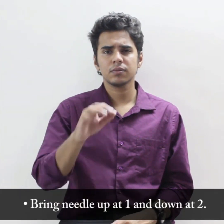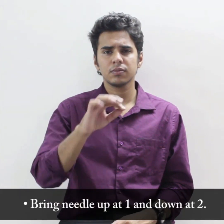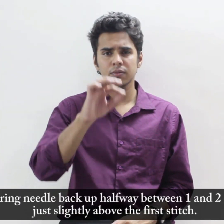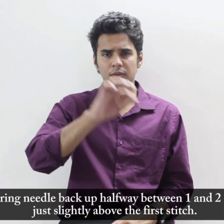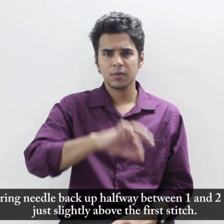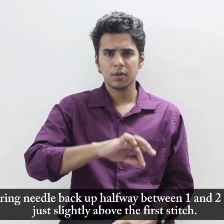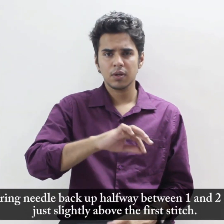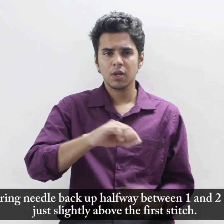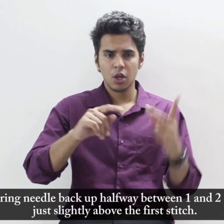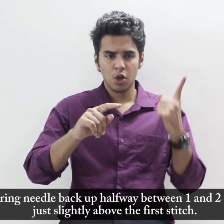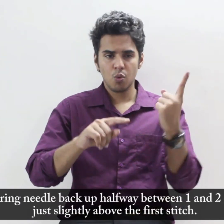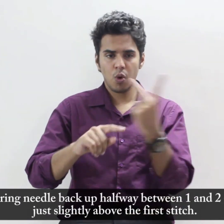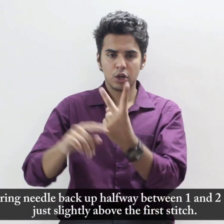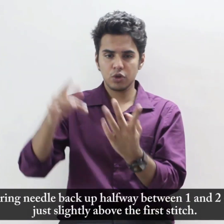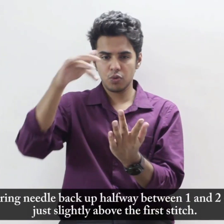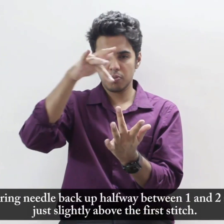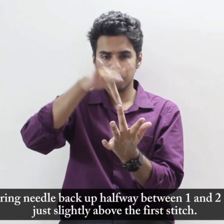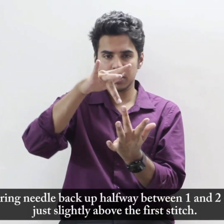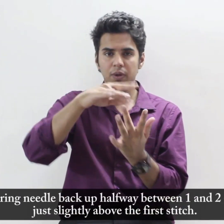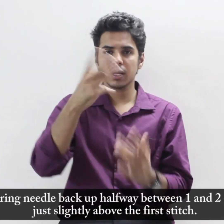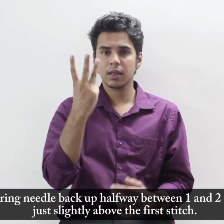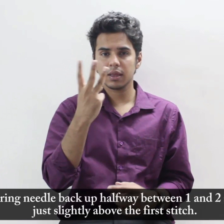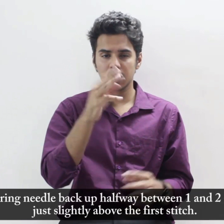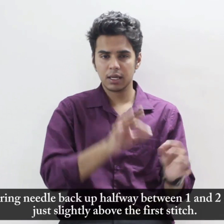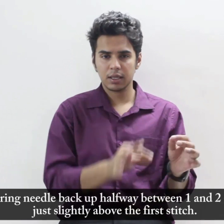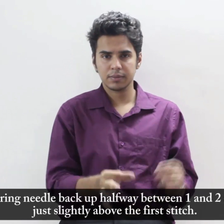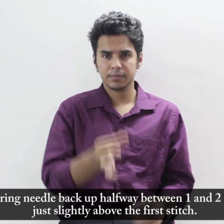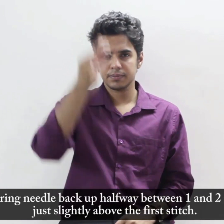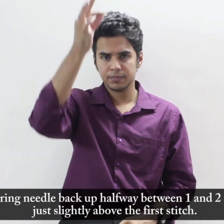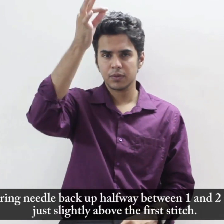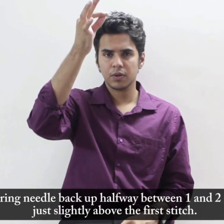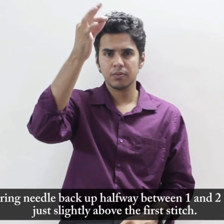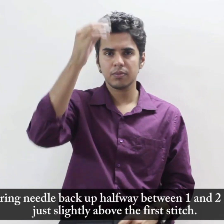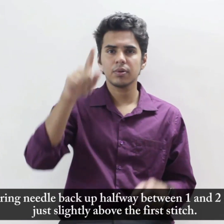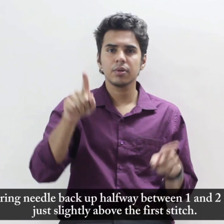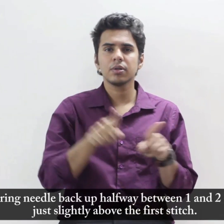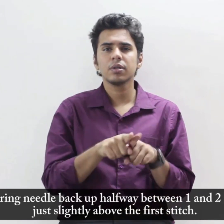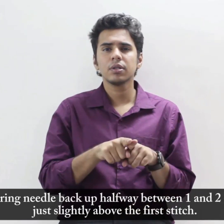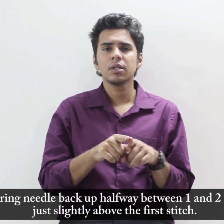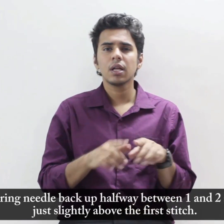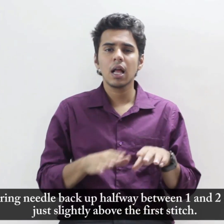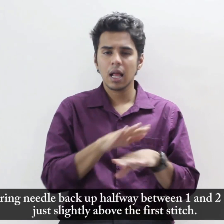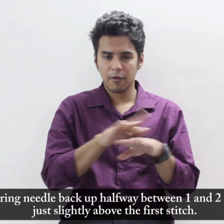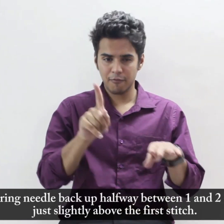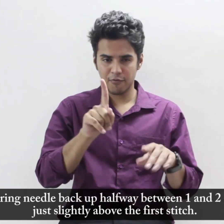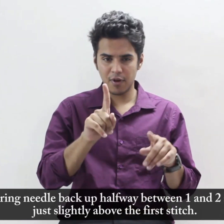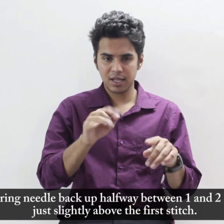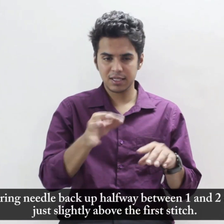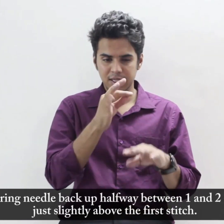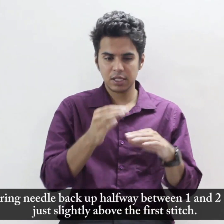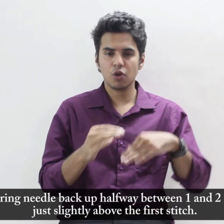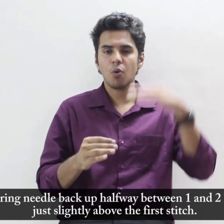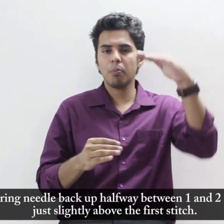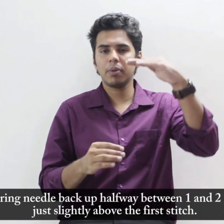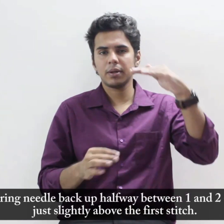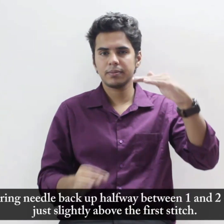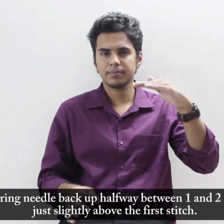Bring needle back up halfway between 1 and 2 at 3, just slightly above the first stitch.